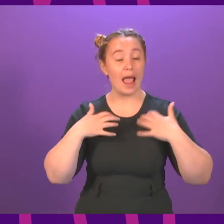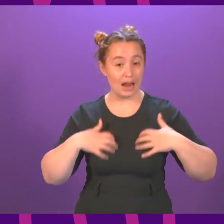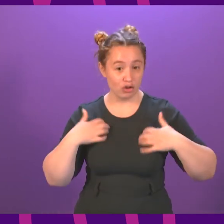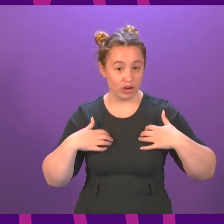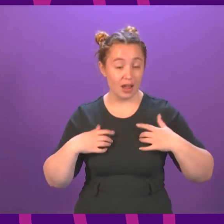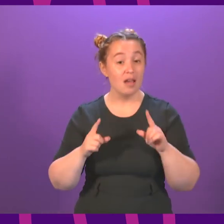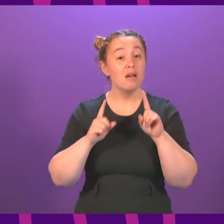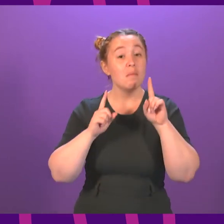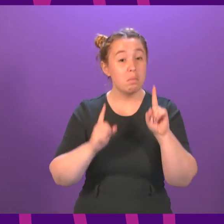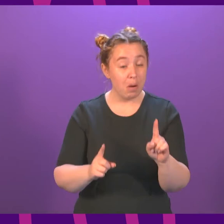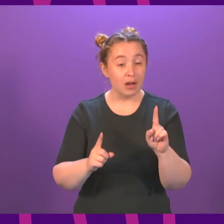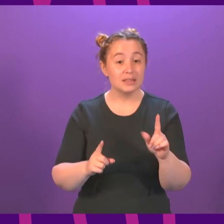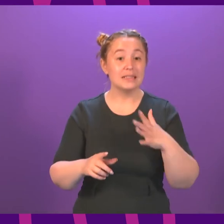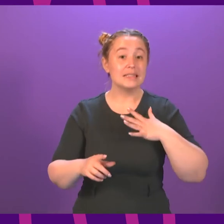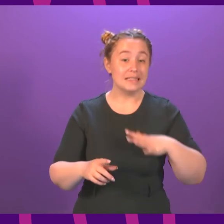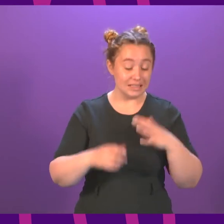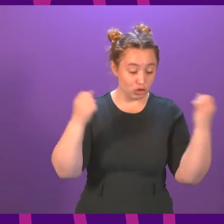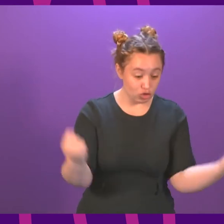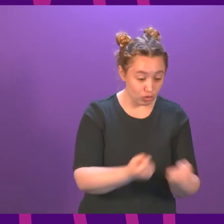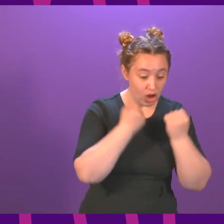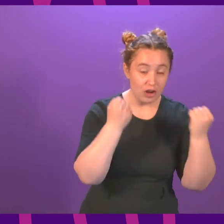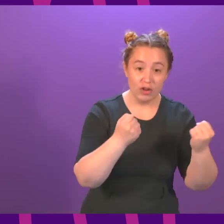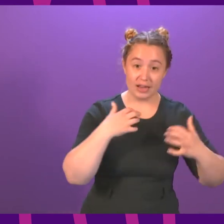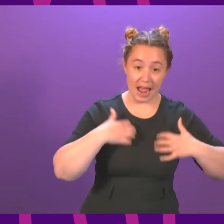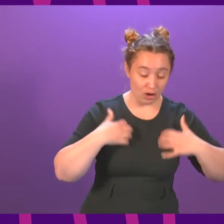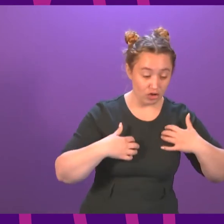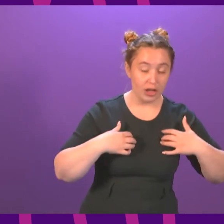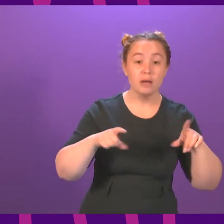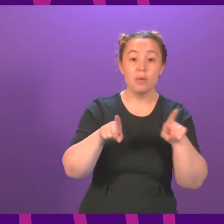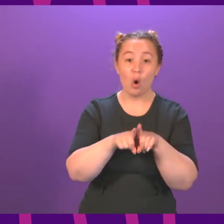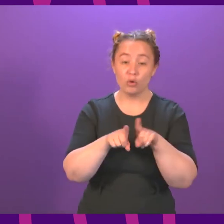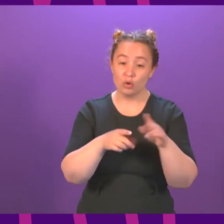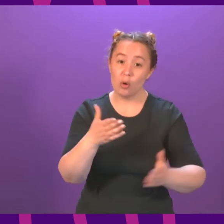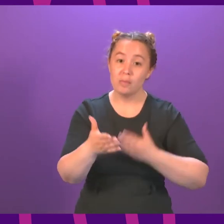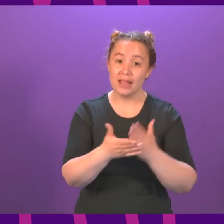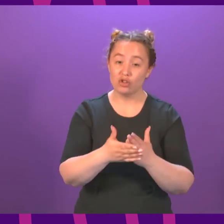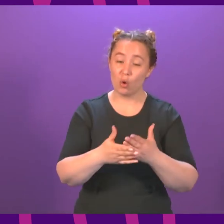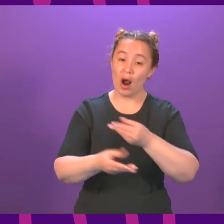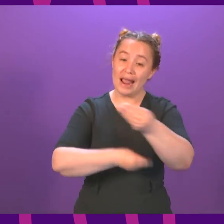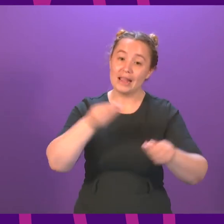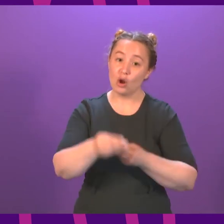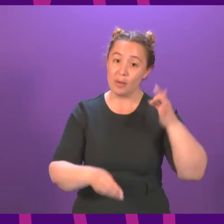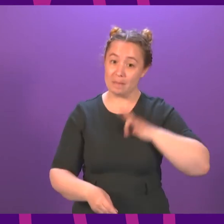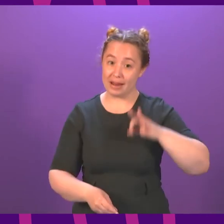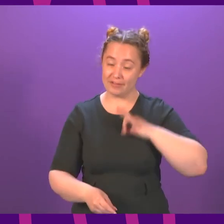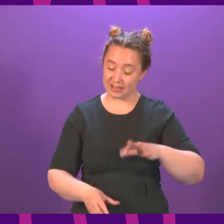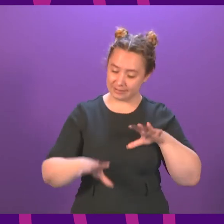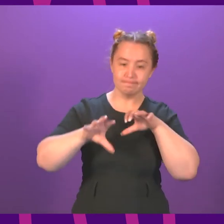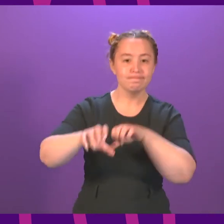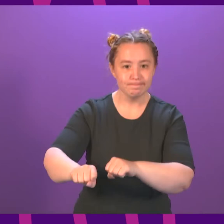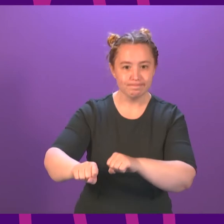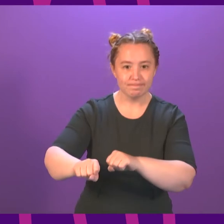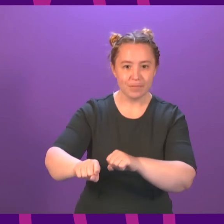both in terms of the generation of the energy, but also in making sure that we properly seize the economic benefits that come from that. That is